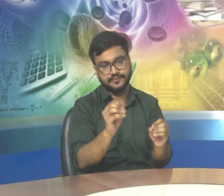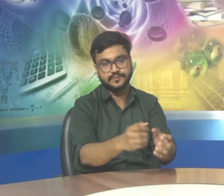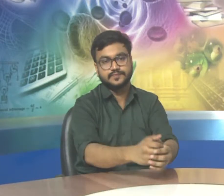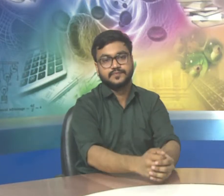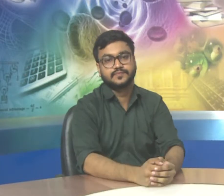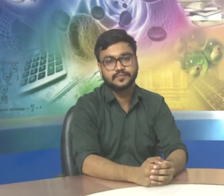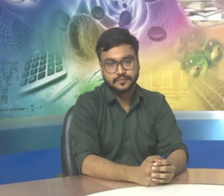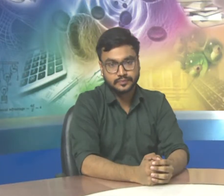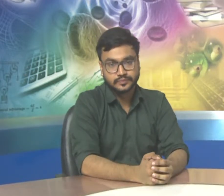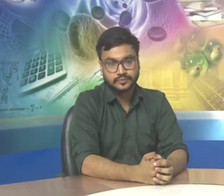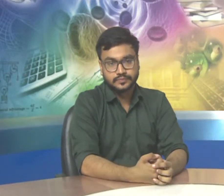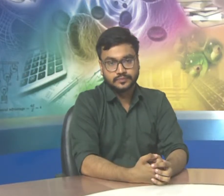been done.